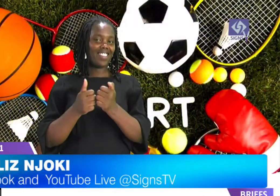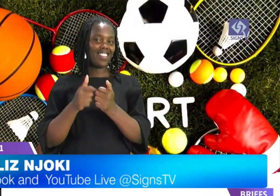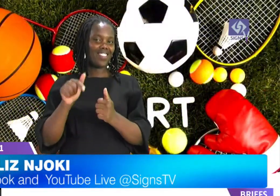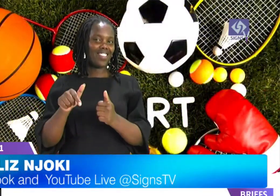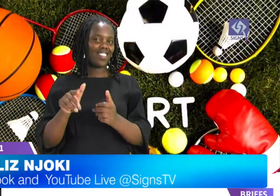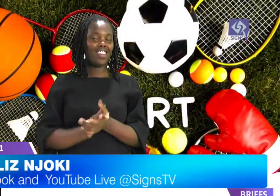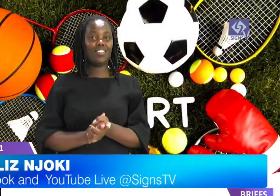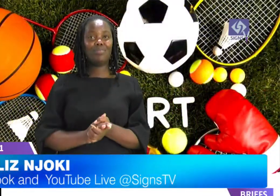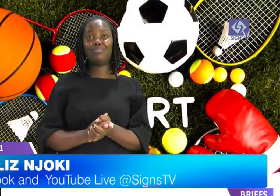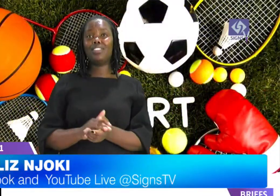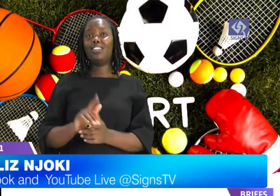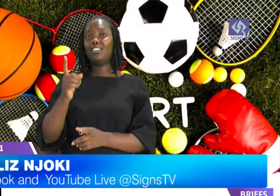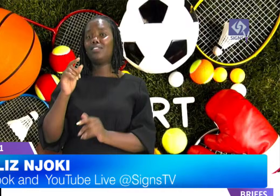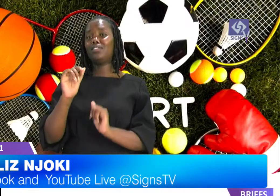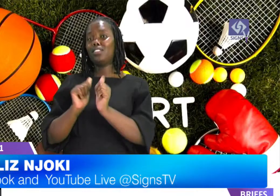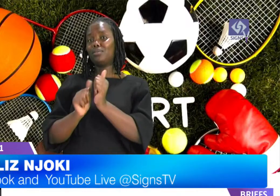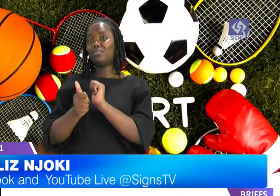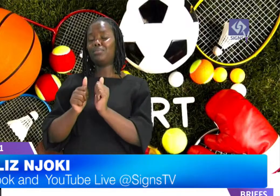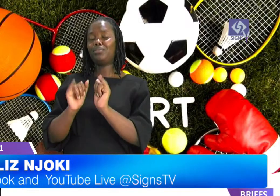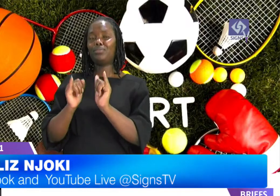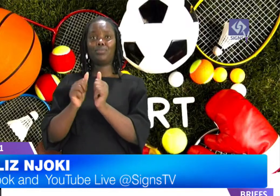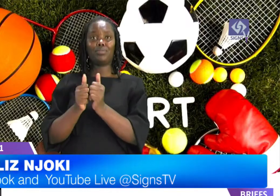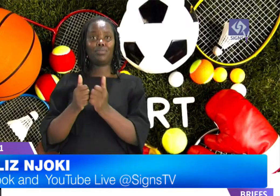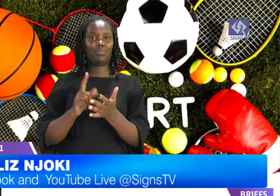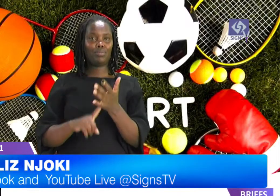Welcome back to the world of sports.